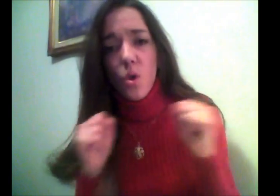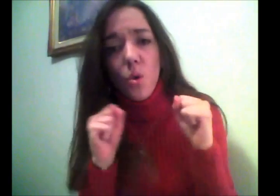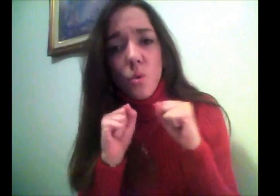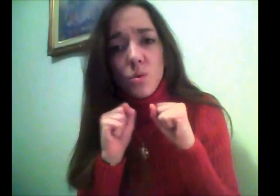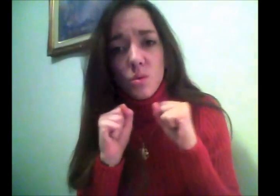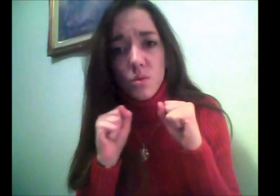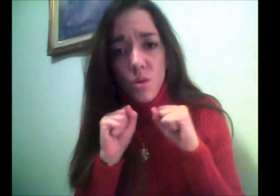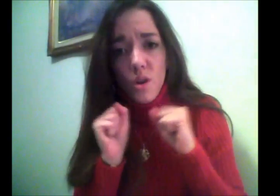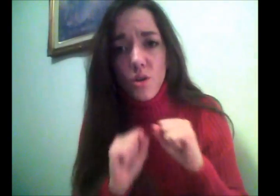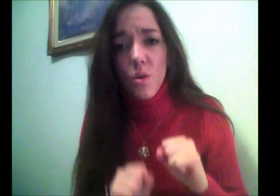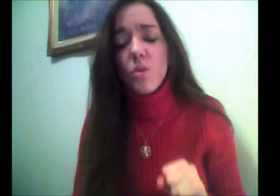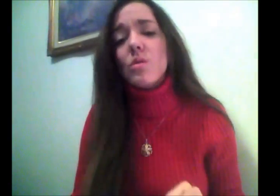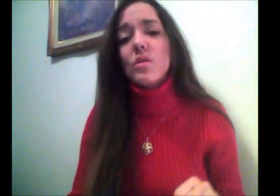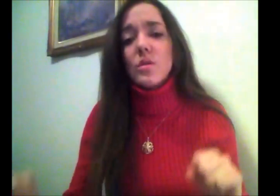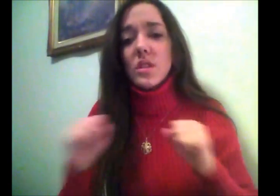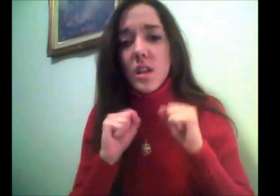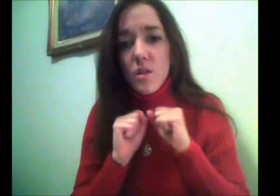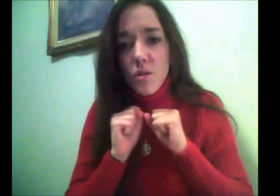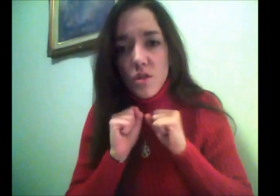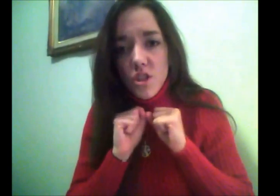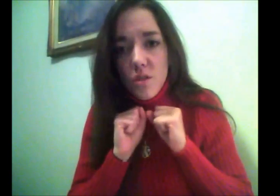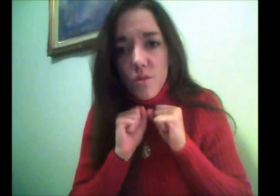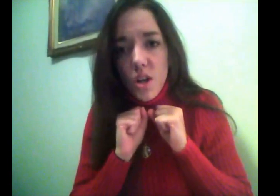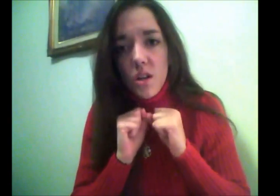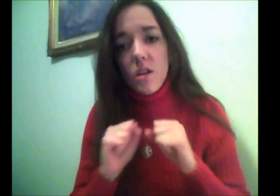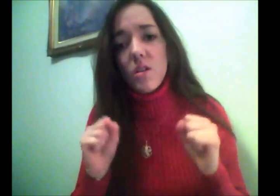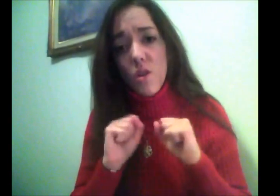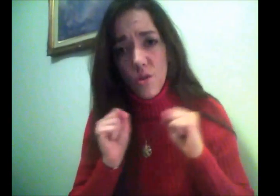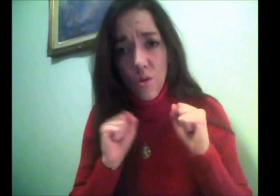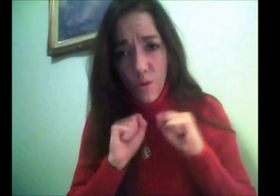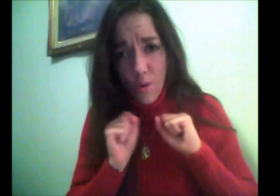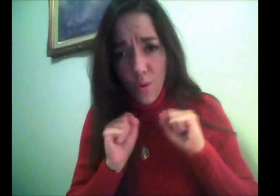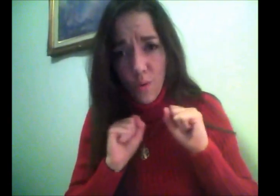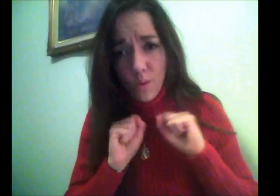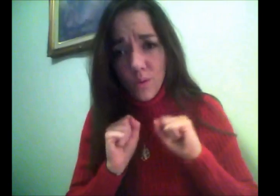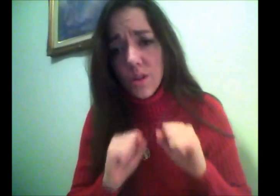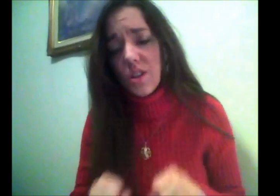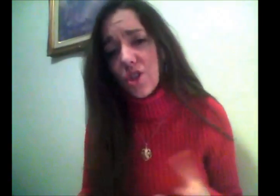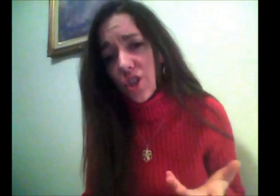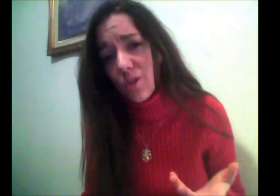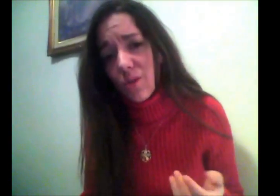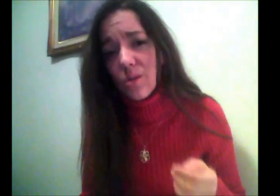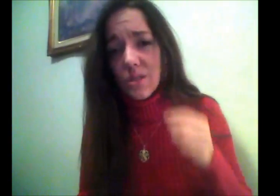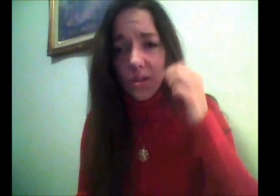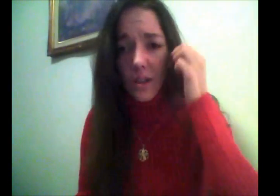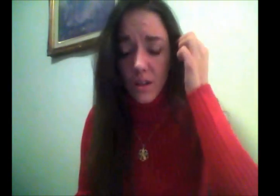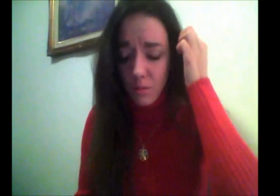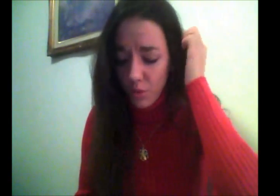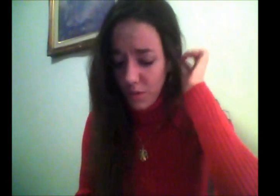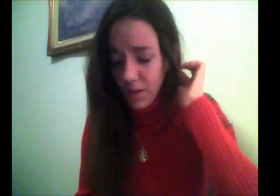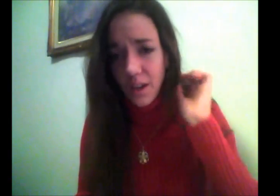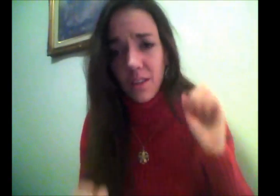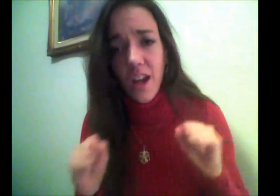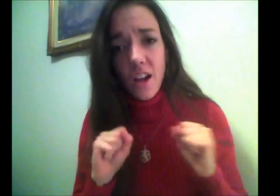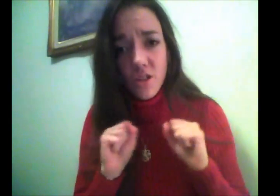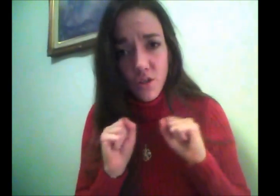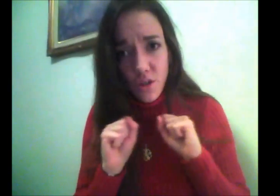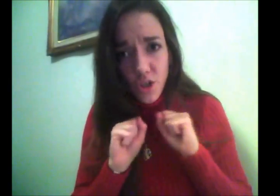Cold. Are you cold? So it's like, you know, you're shivering. Are you cold? Chills would be like that.